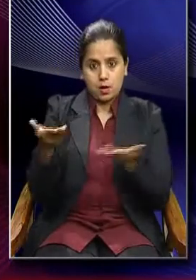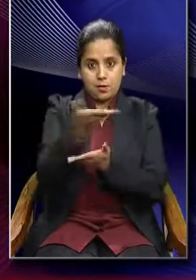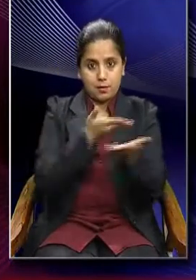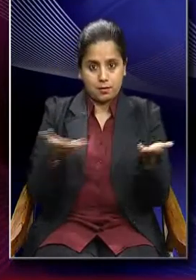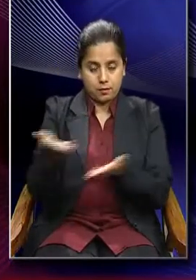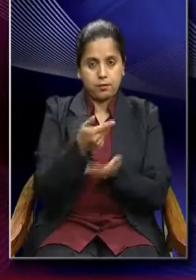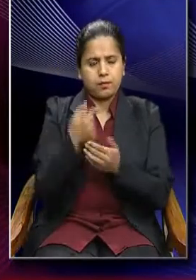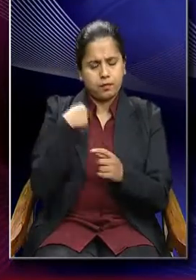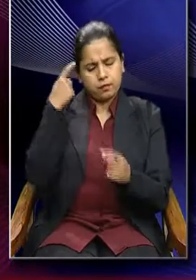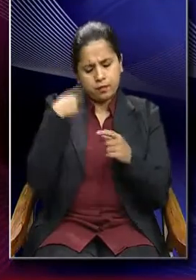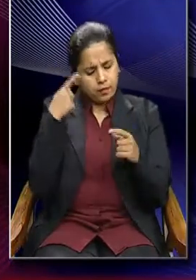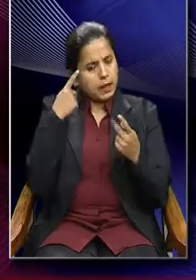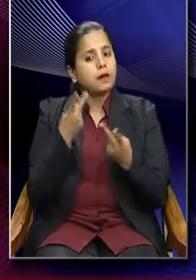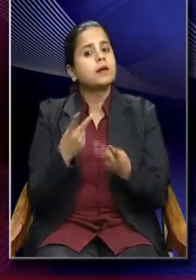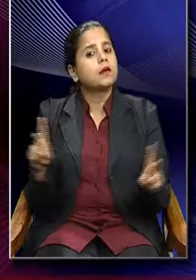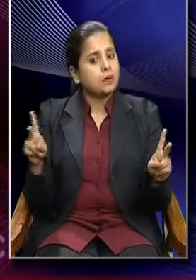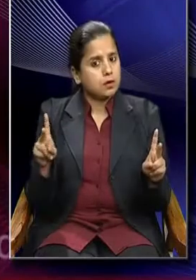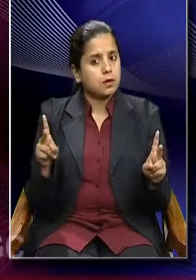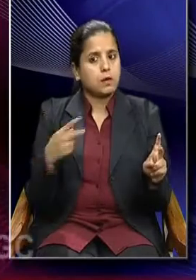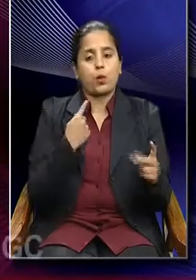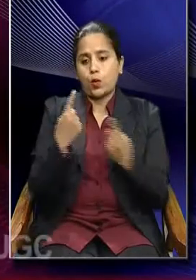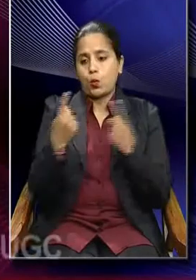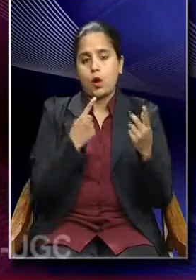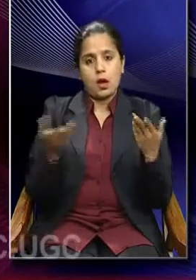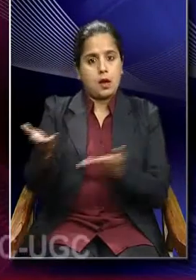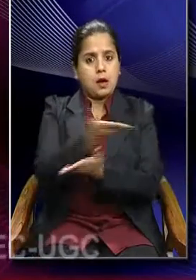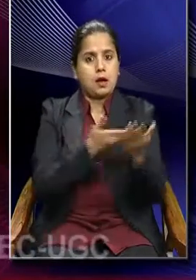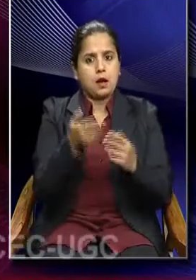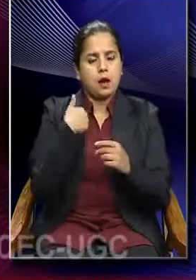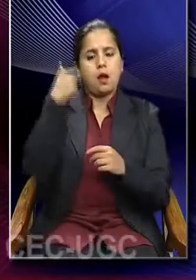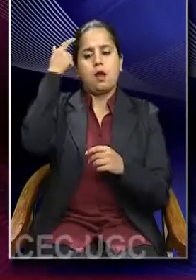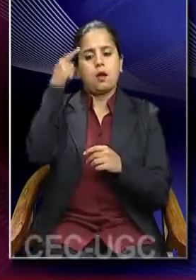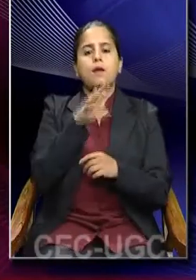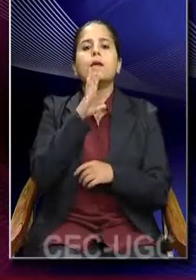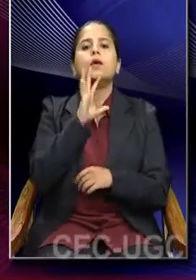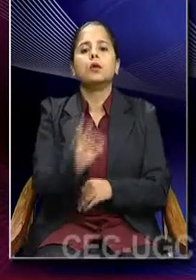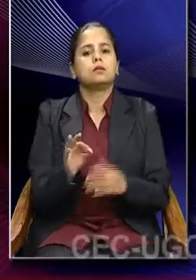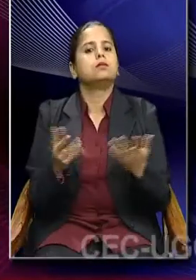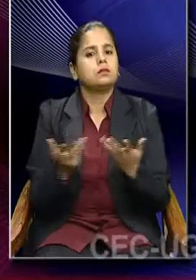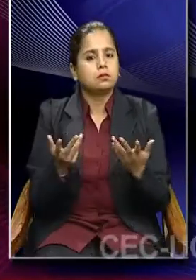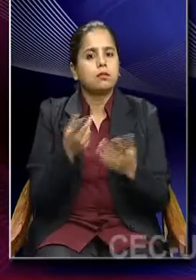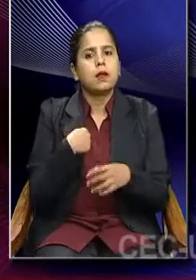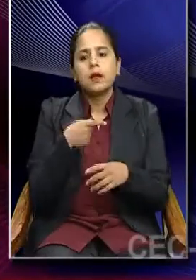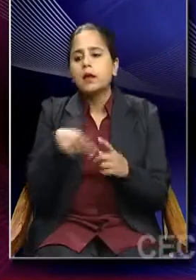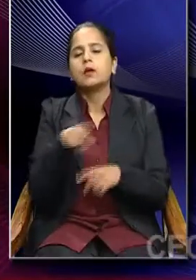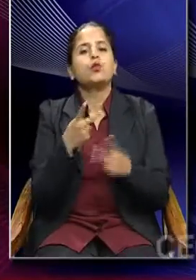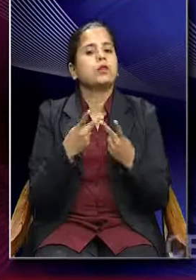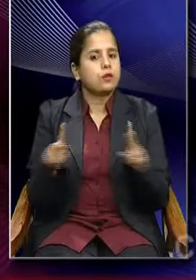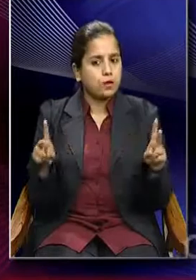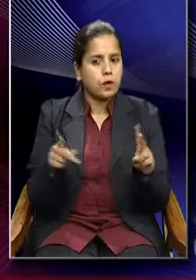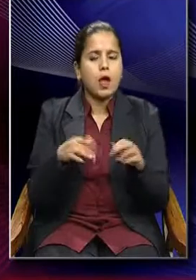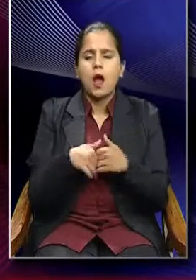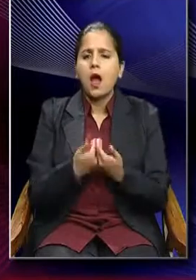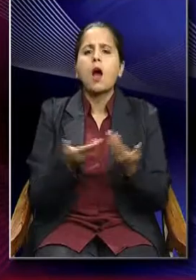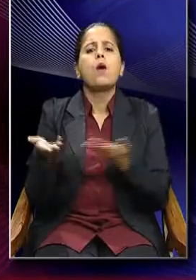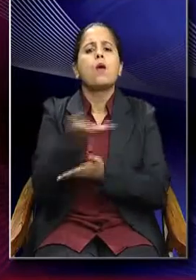think differently. Each one of us make sense of the reality differently. Now, how do